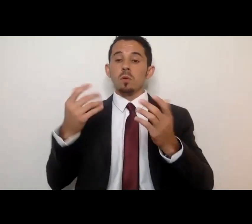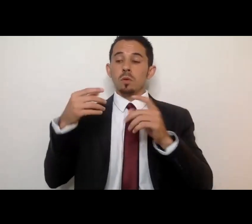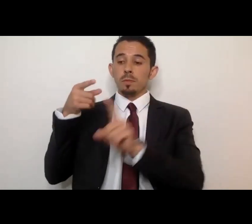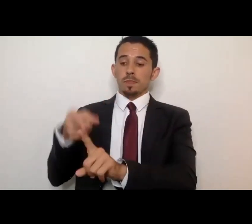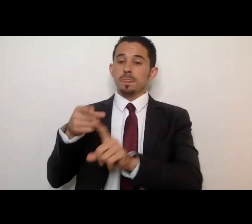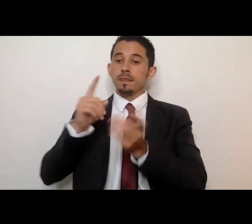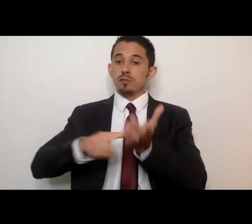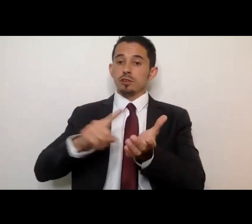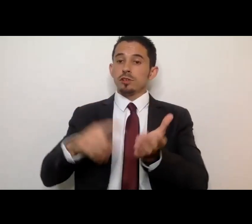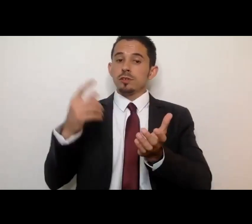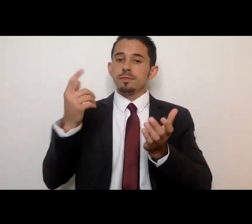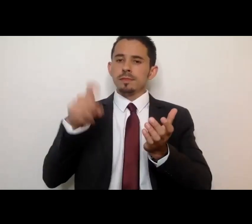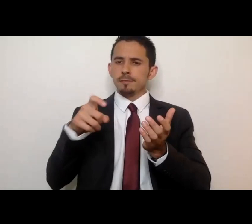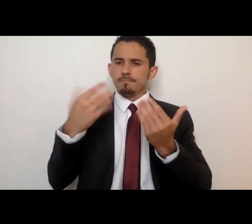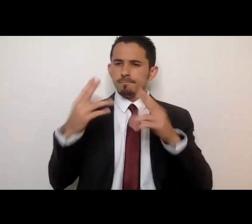disease.